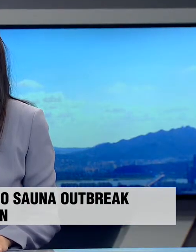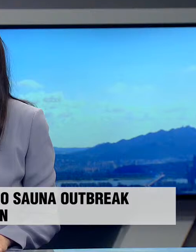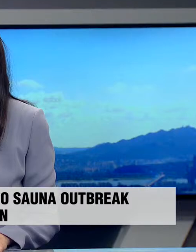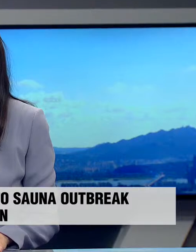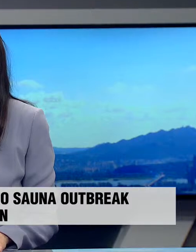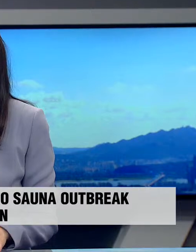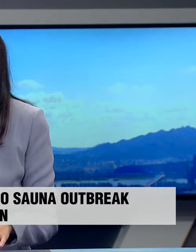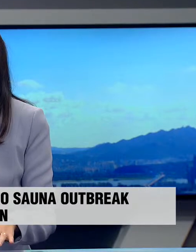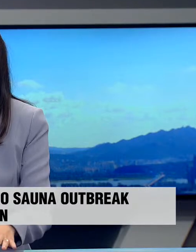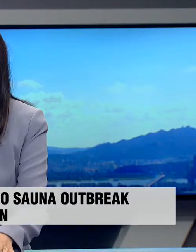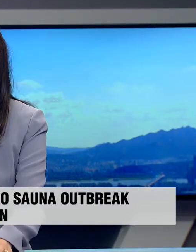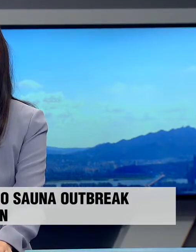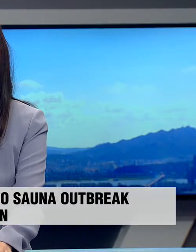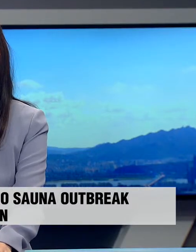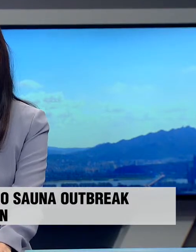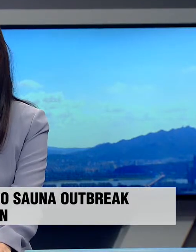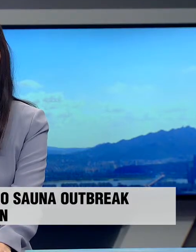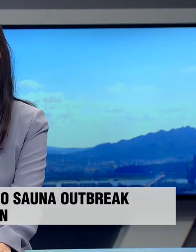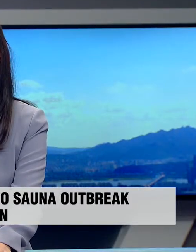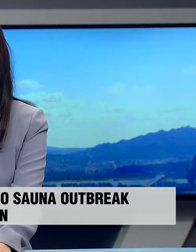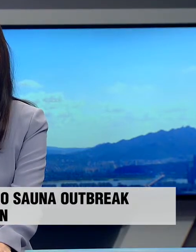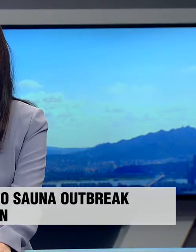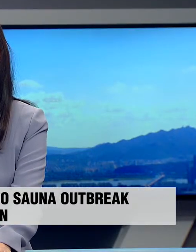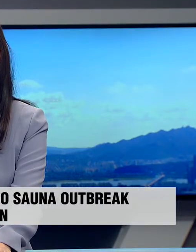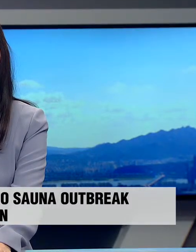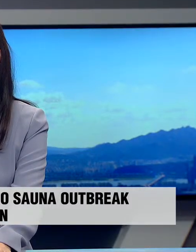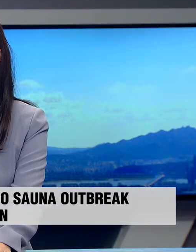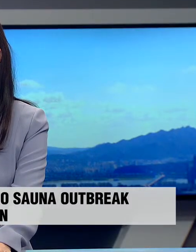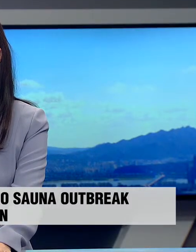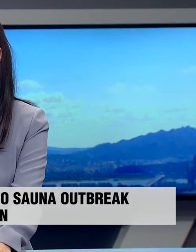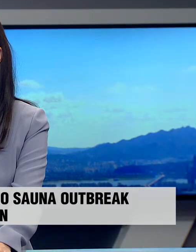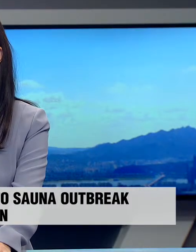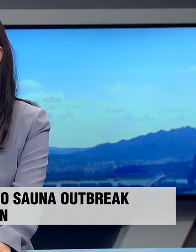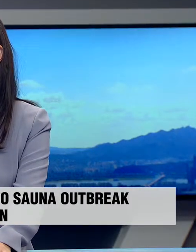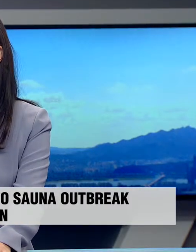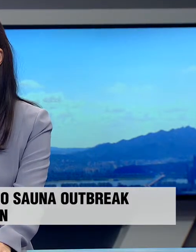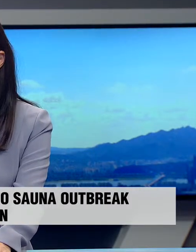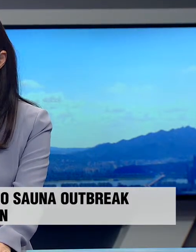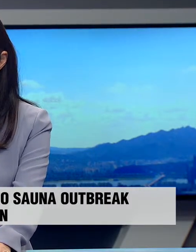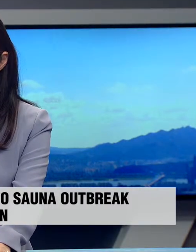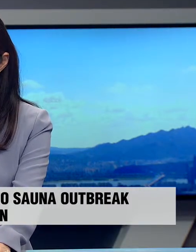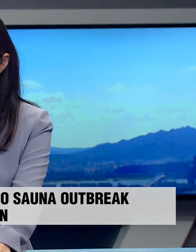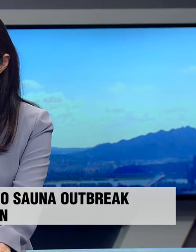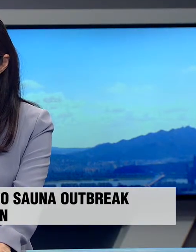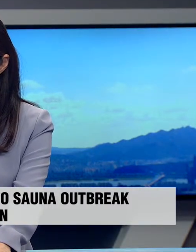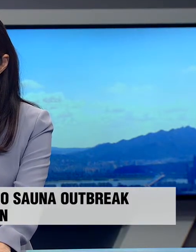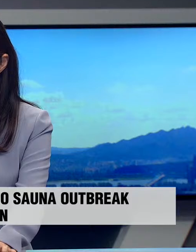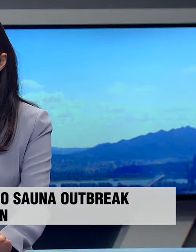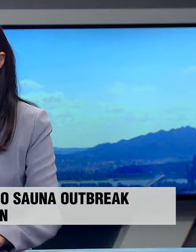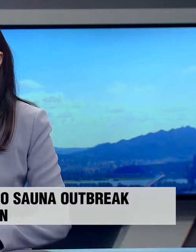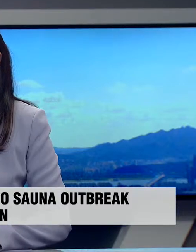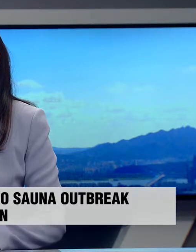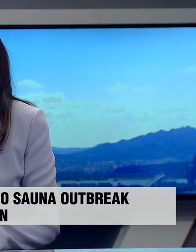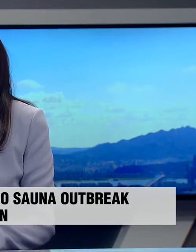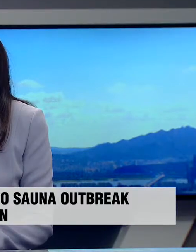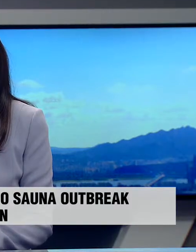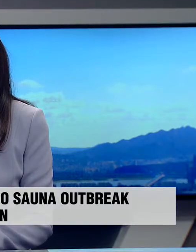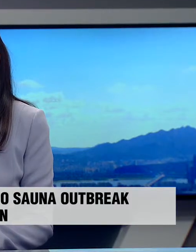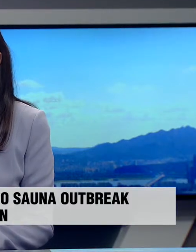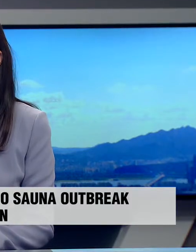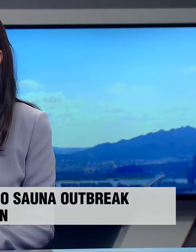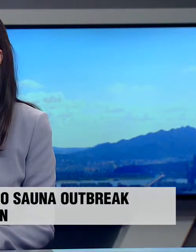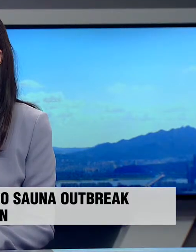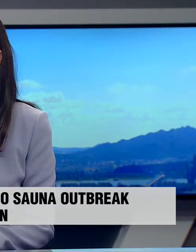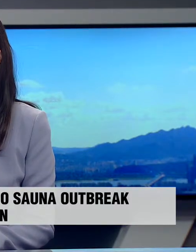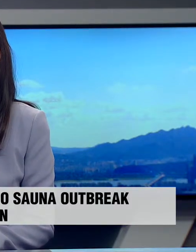safety and health, as well as not only your own health, but people around you, especially the elderly people. And he asked for